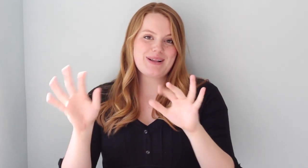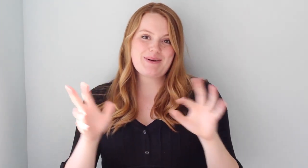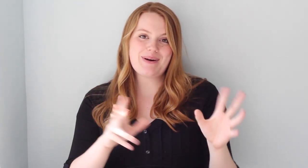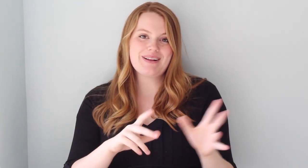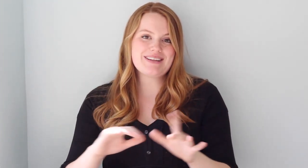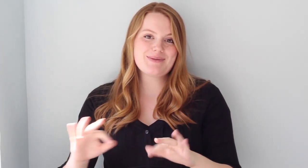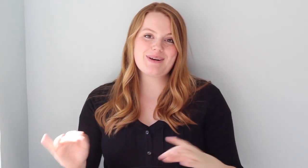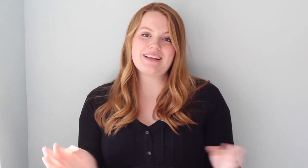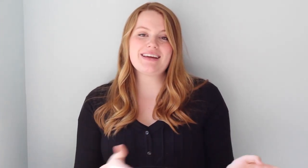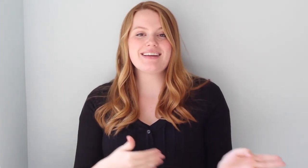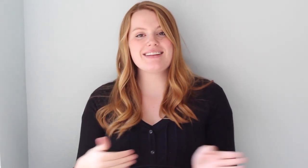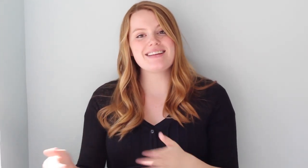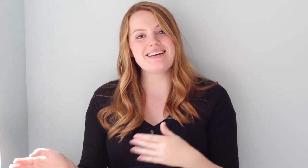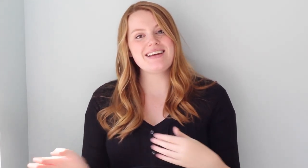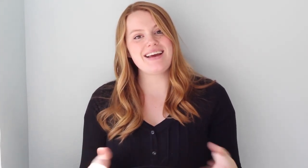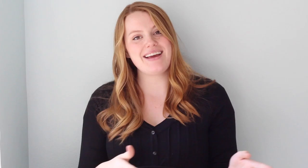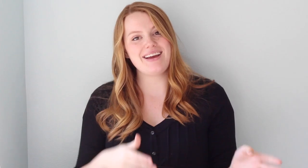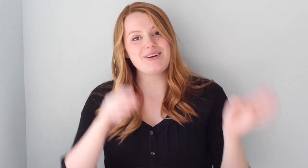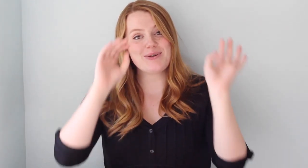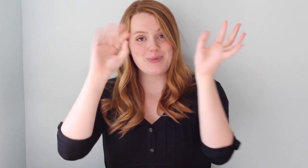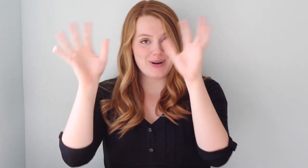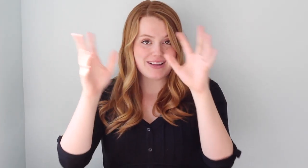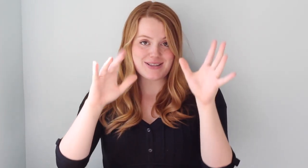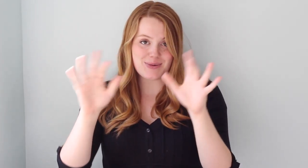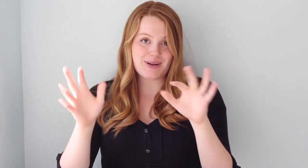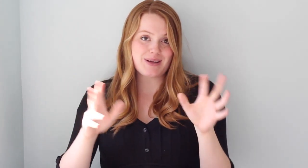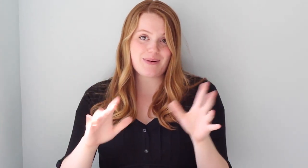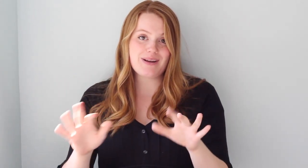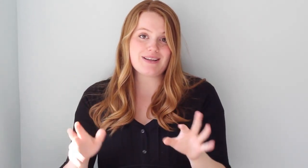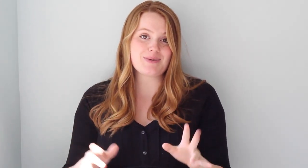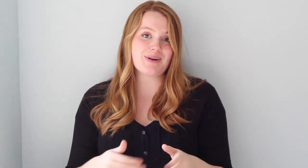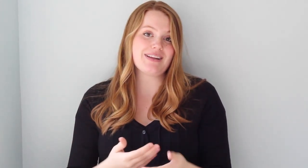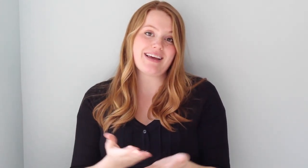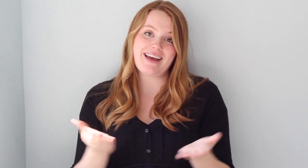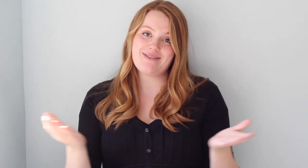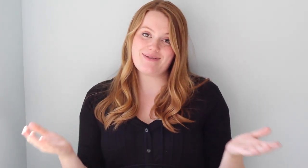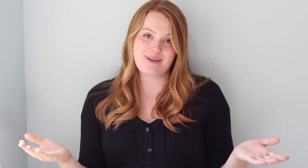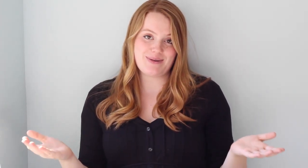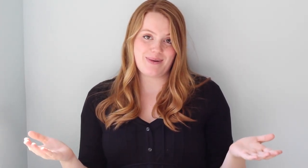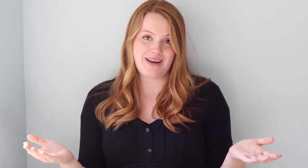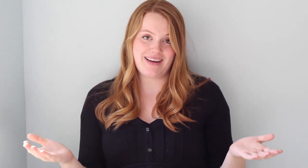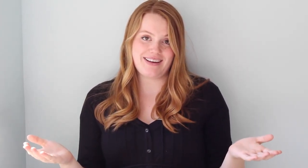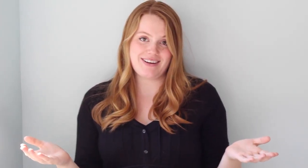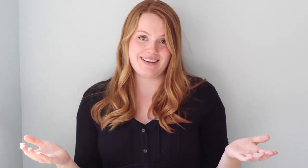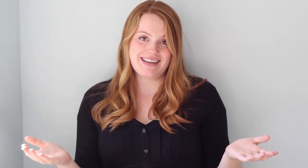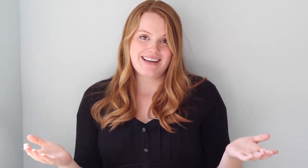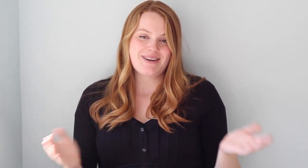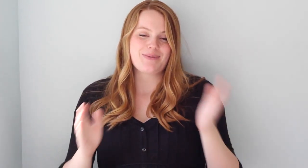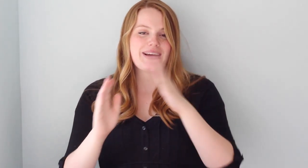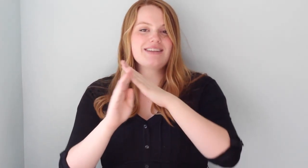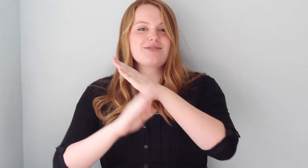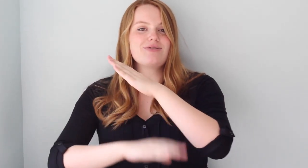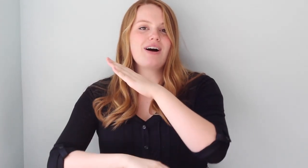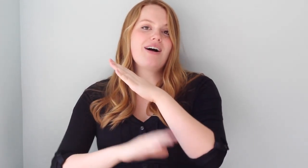twirly, whirly, twirly in the air. Whirly, twirly, whirly, twirly everywhere. When it's